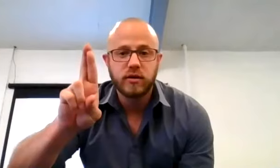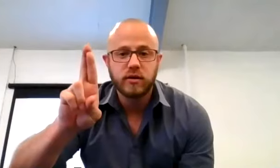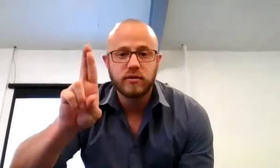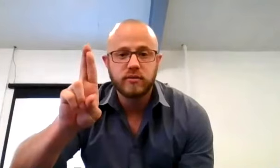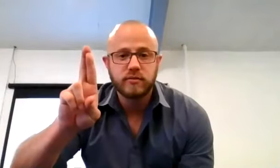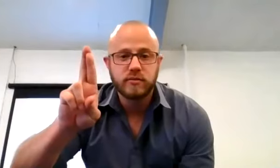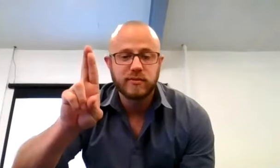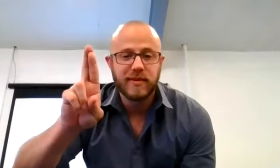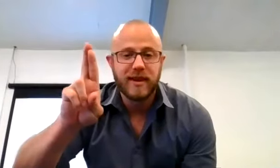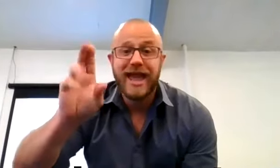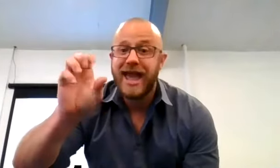R.